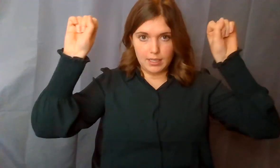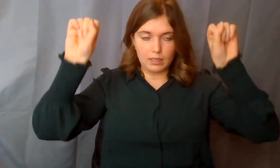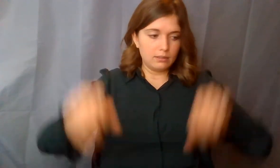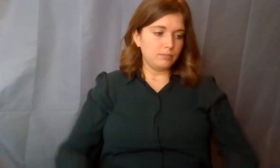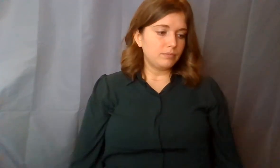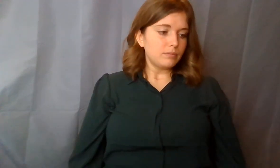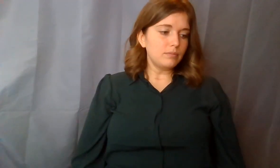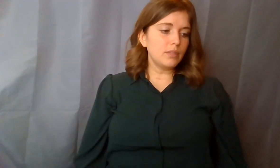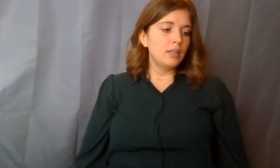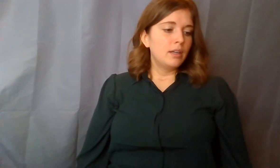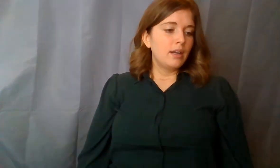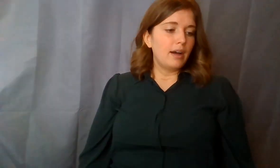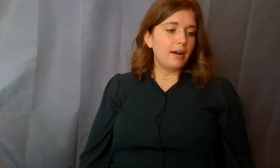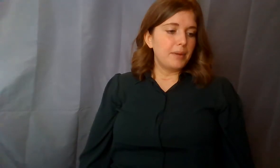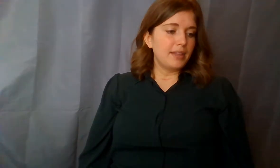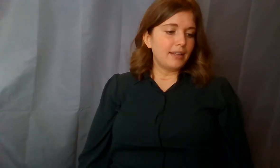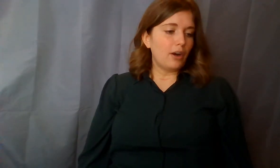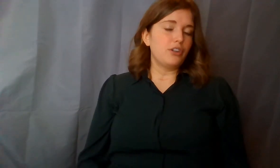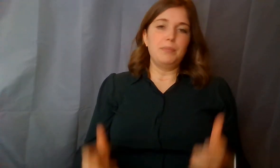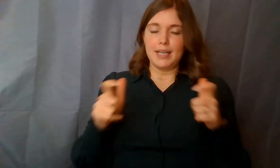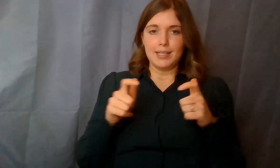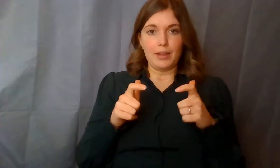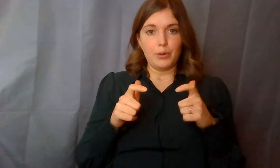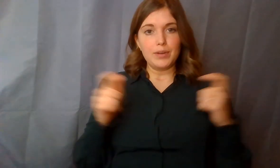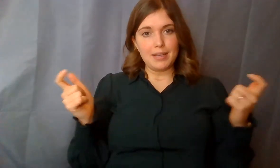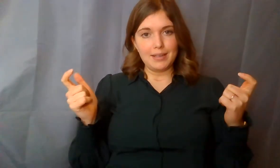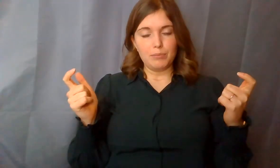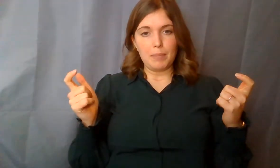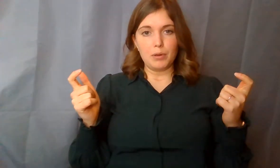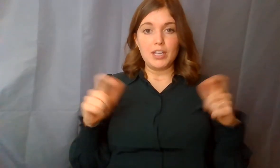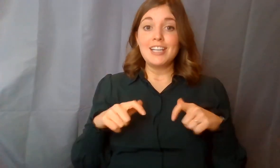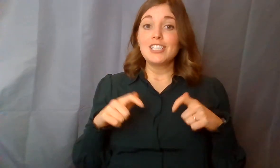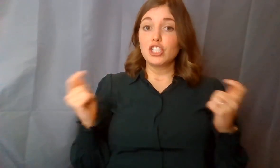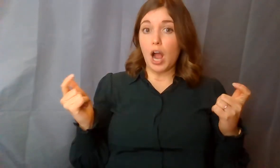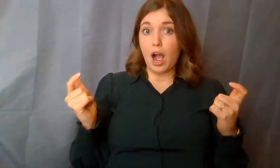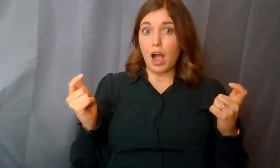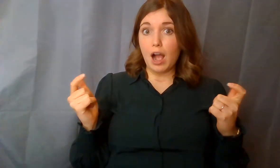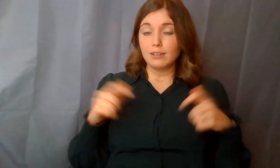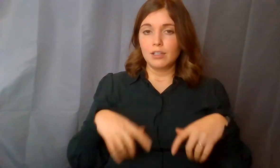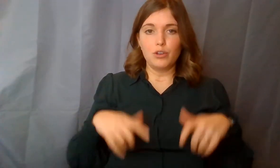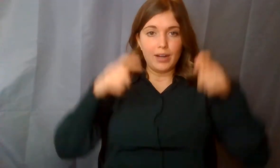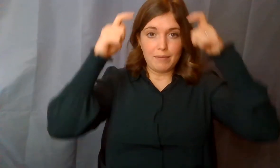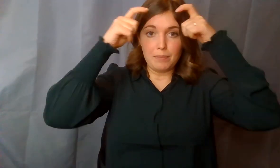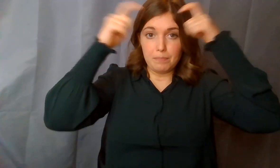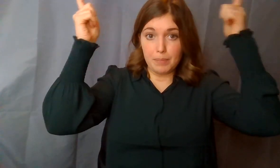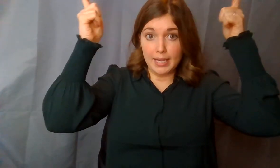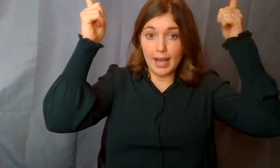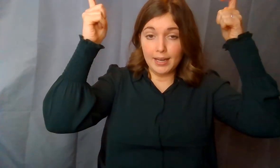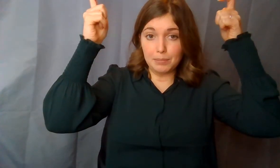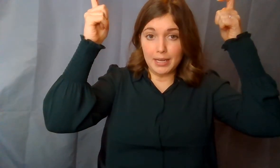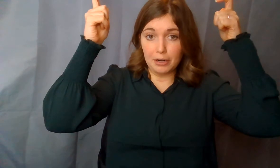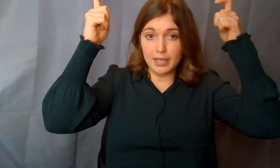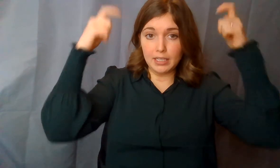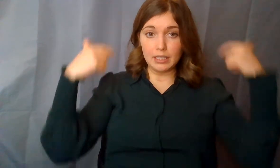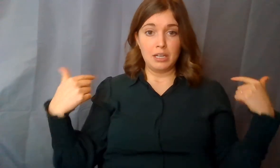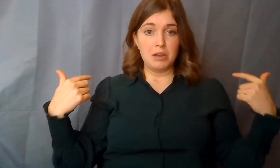President. And then large or big is another repeat. Remember, you can have a big head and be arrogant.